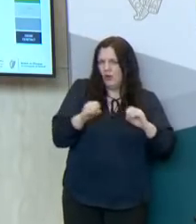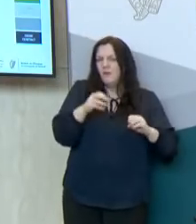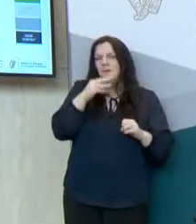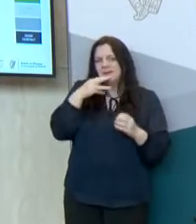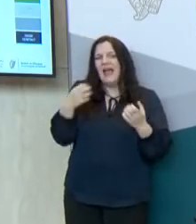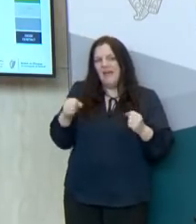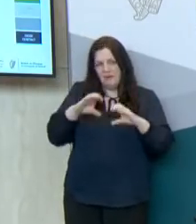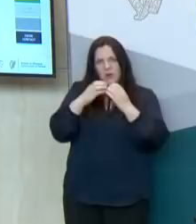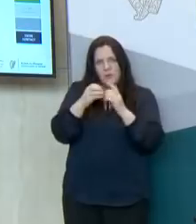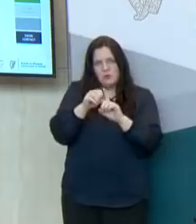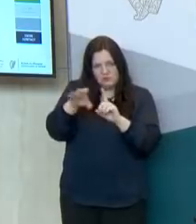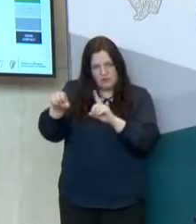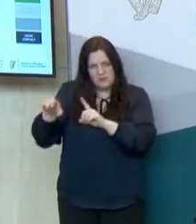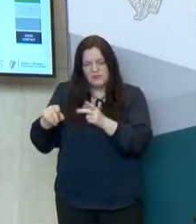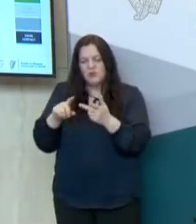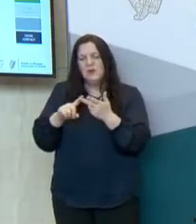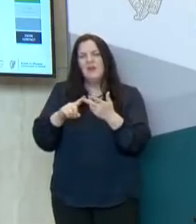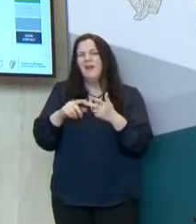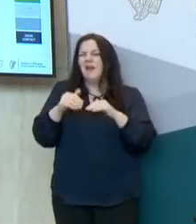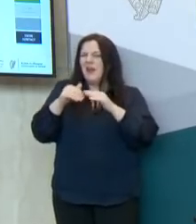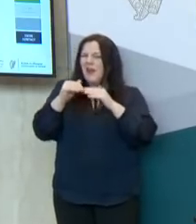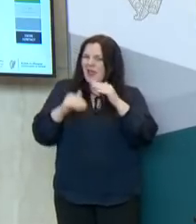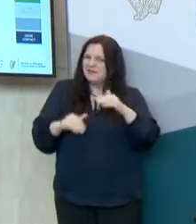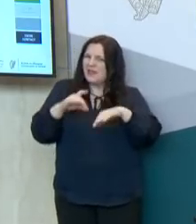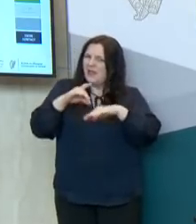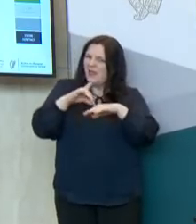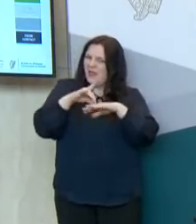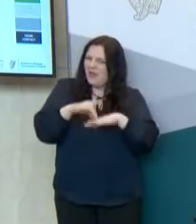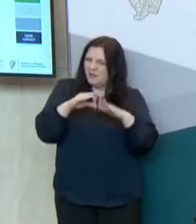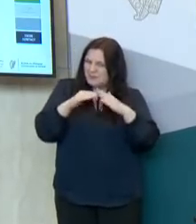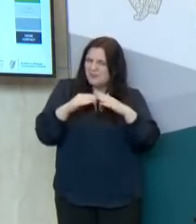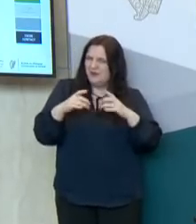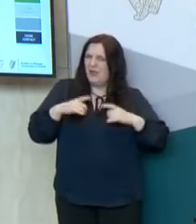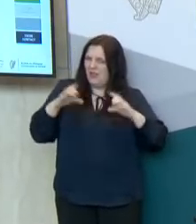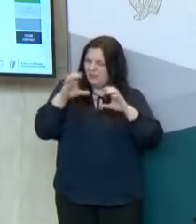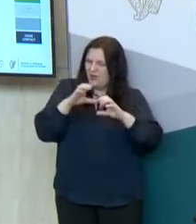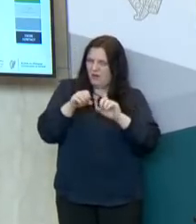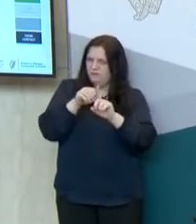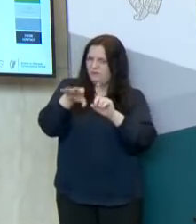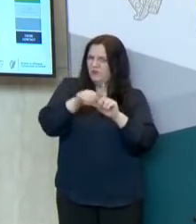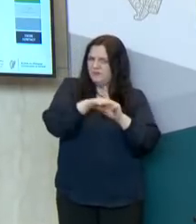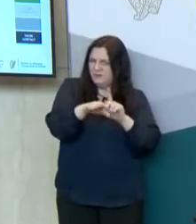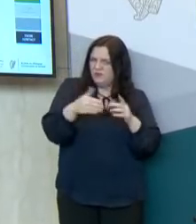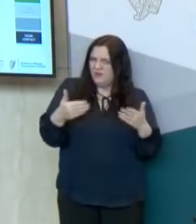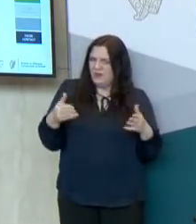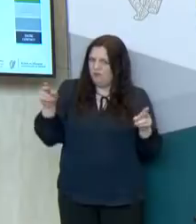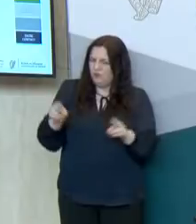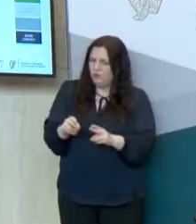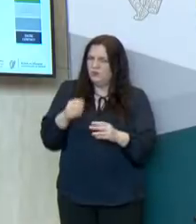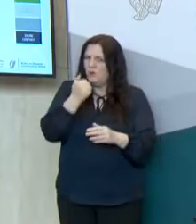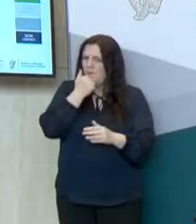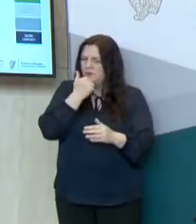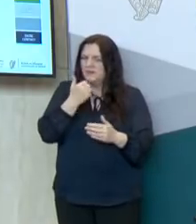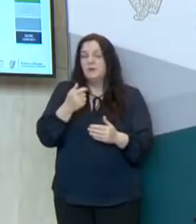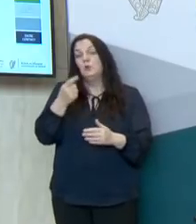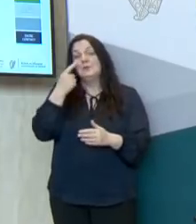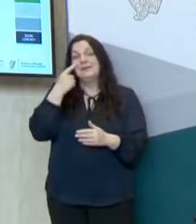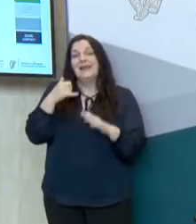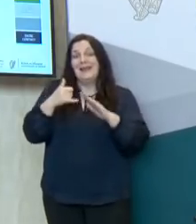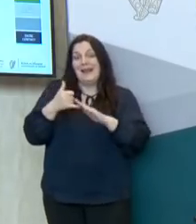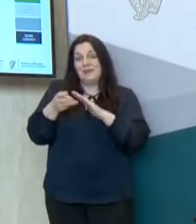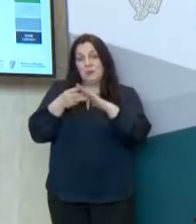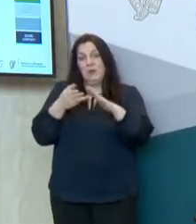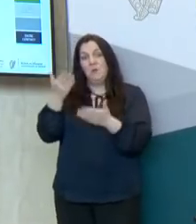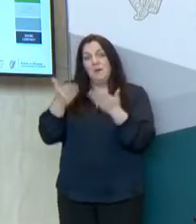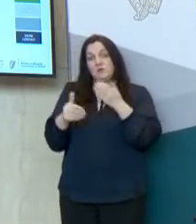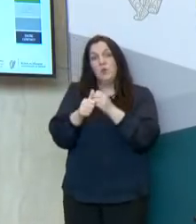transmission, a reduced level of nosocomial or in healthcare setting transmission, and equally, if you look at last week compared with the preceding